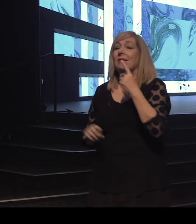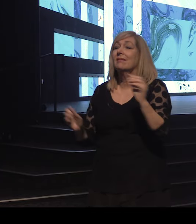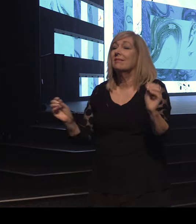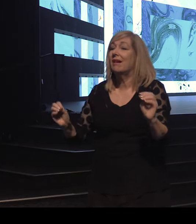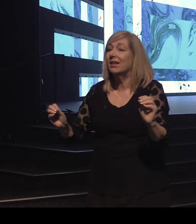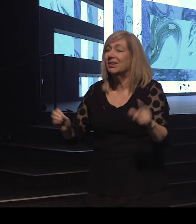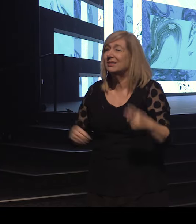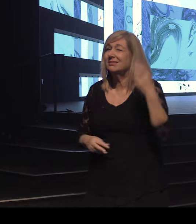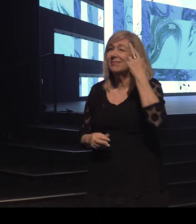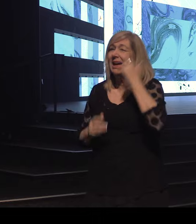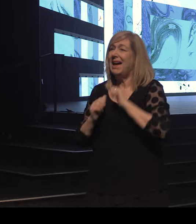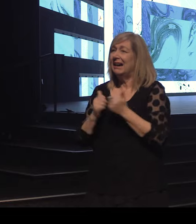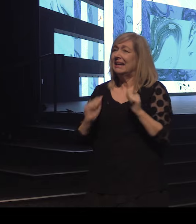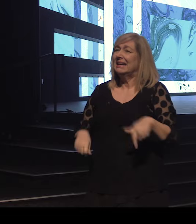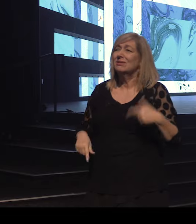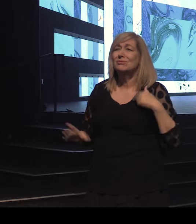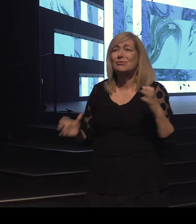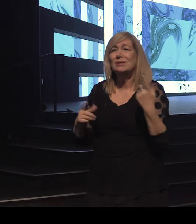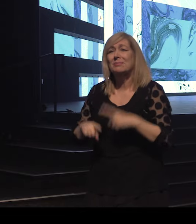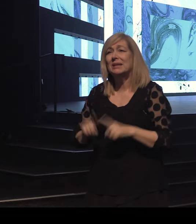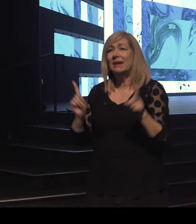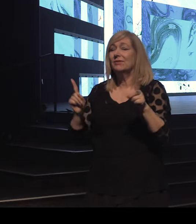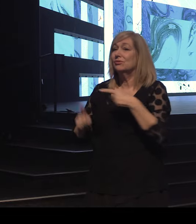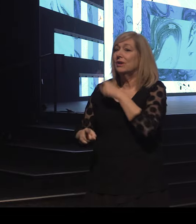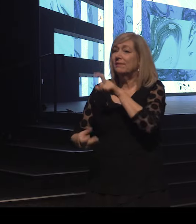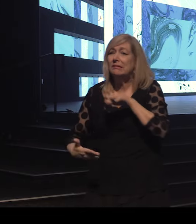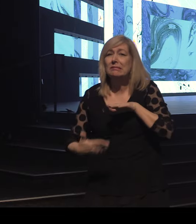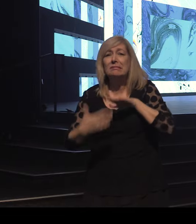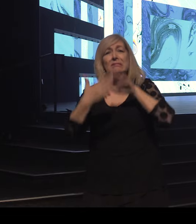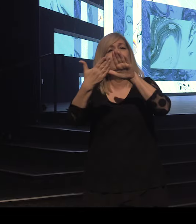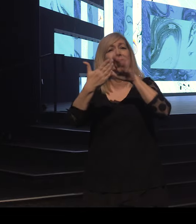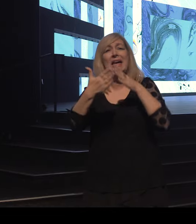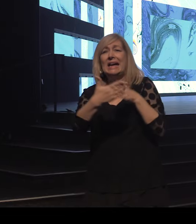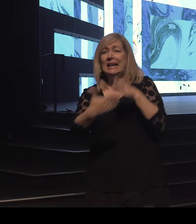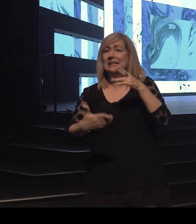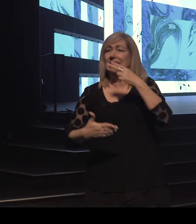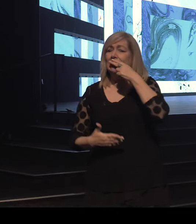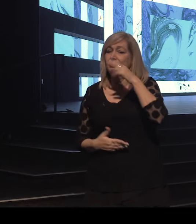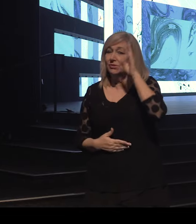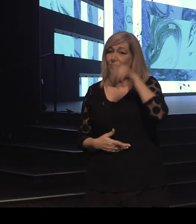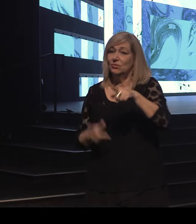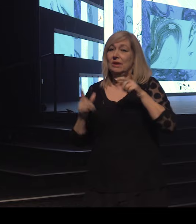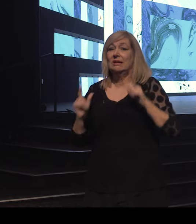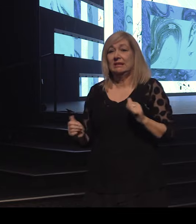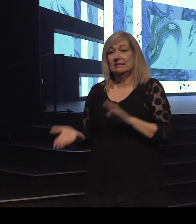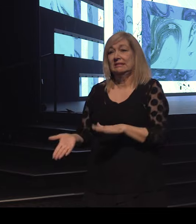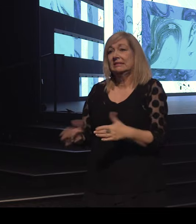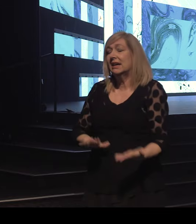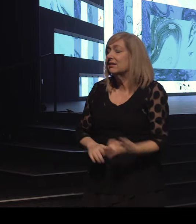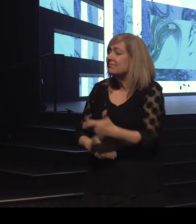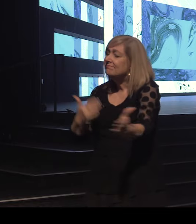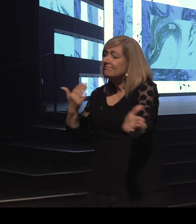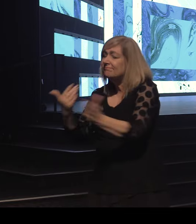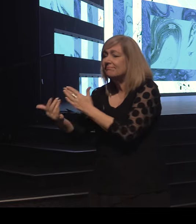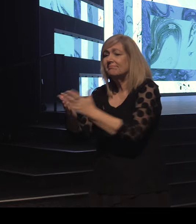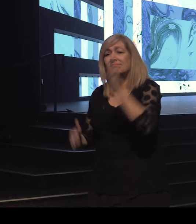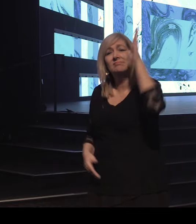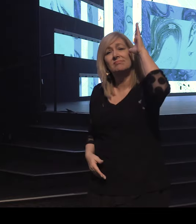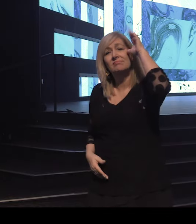of terror meant that standing up against Hitler would mean a certain death. She knew that, but she was determined to do it